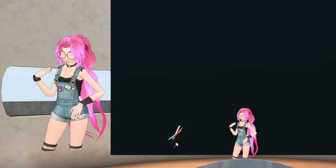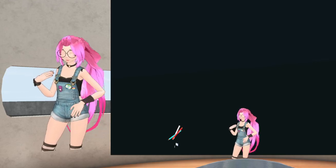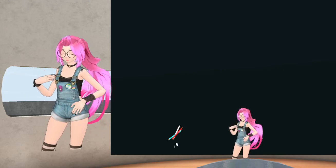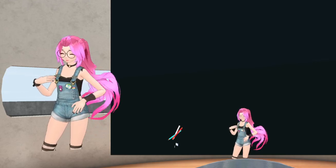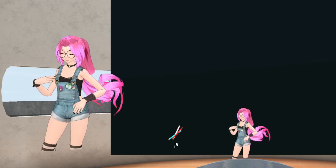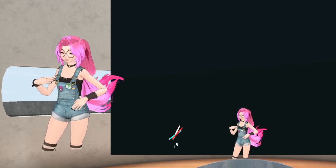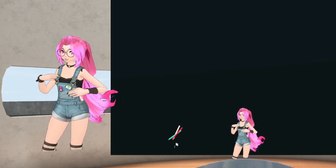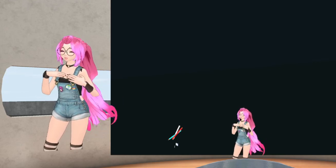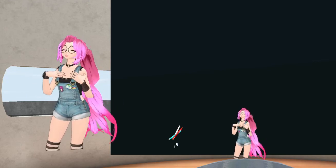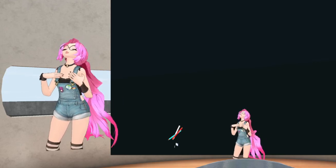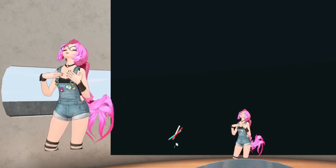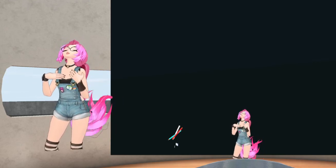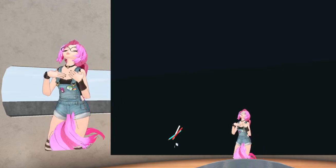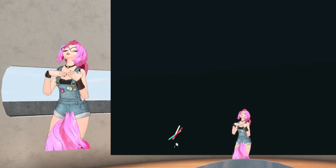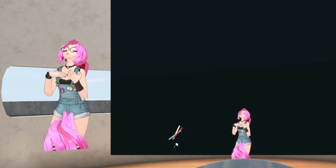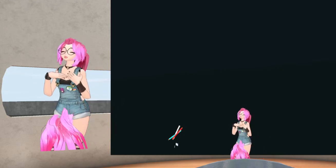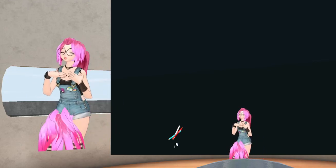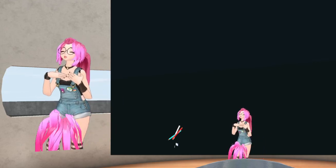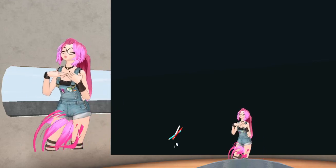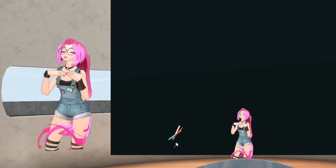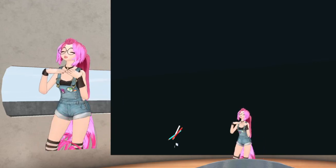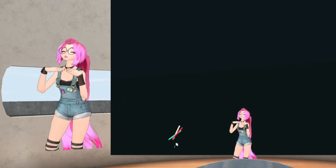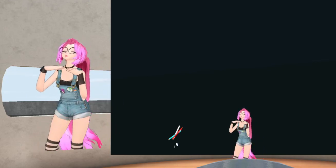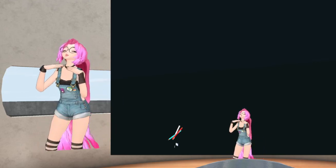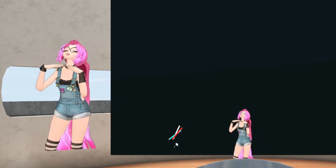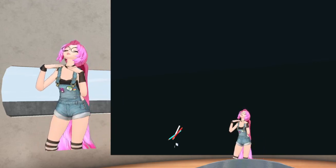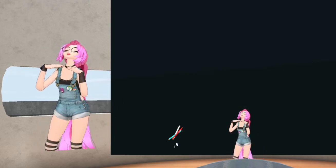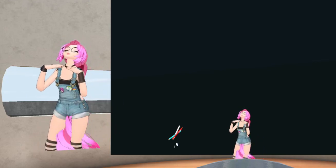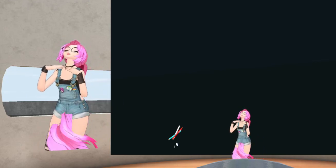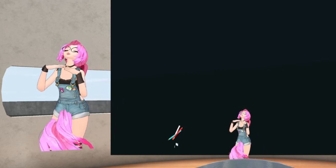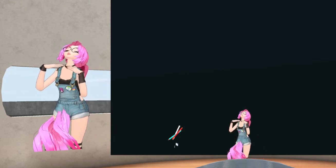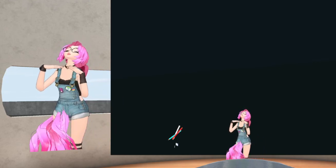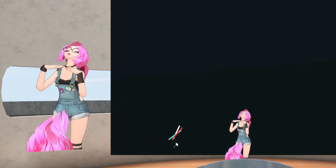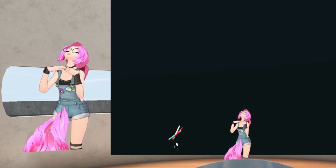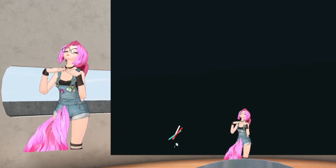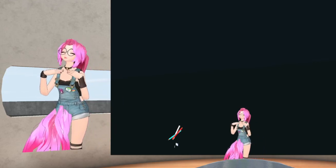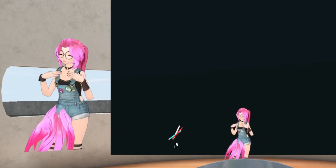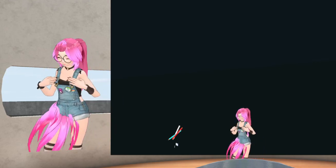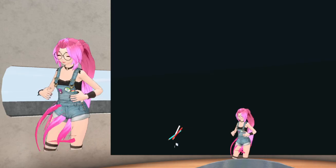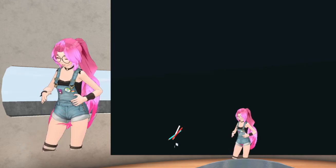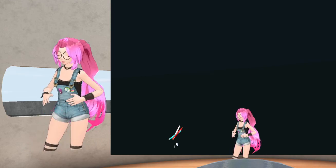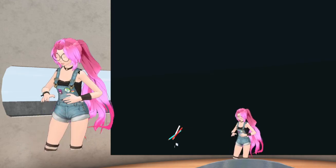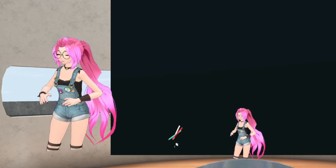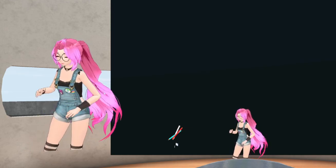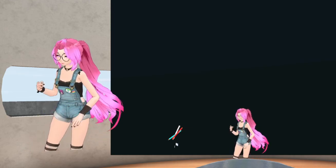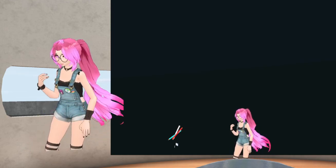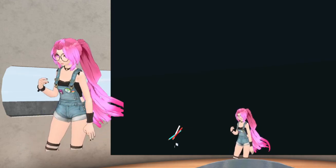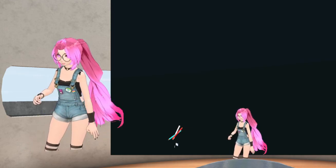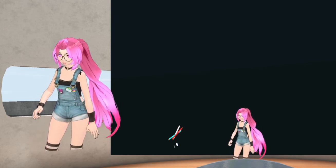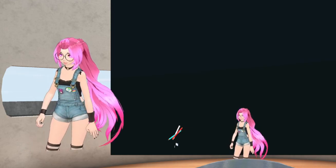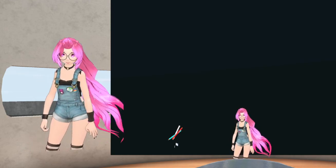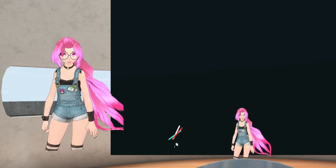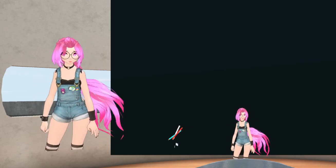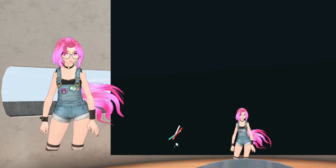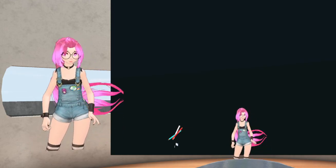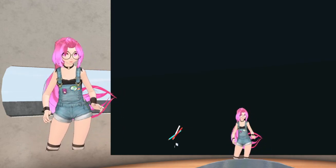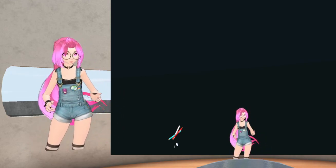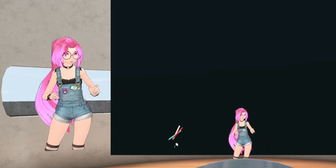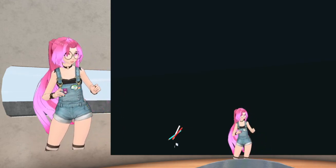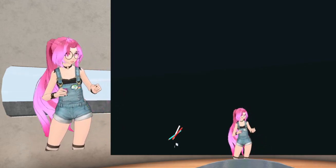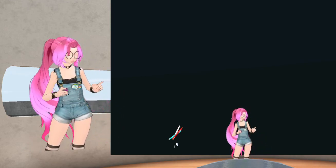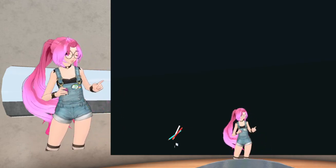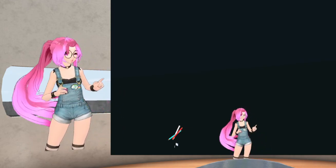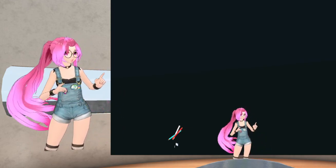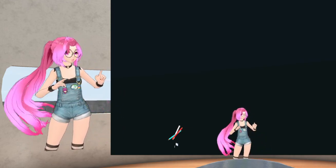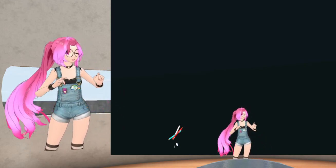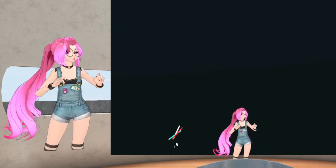like dead, but just like, you know, looking upwards and like bringing it up like that. Yeah, that's a good question.